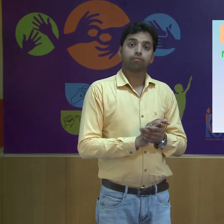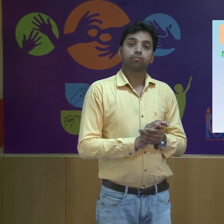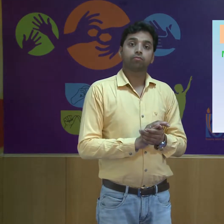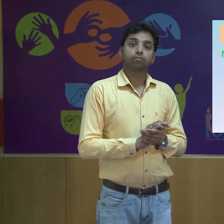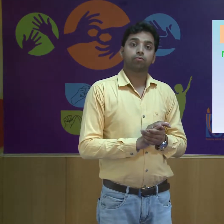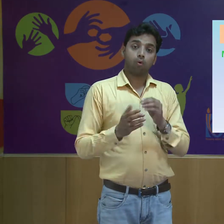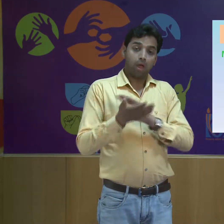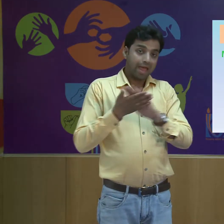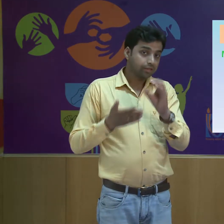Ho,